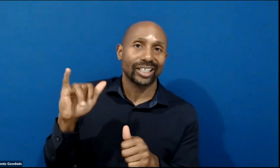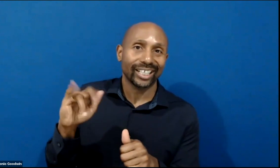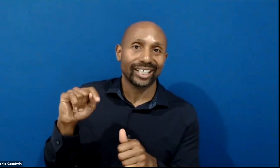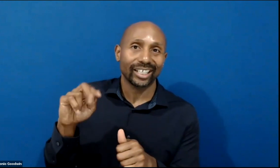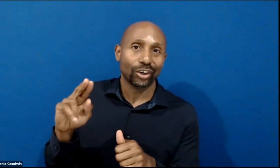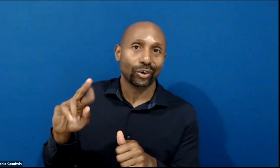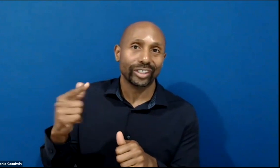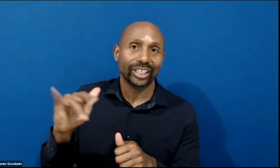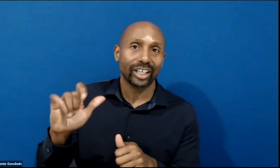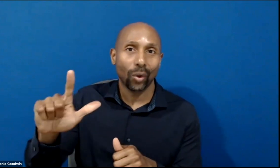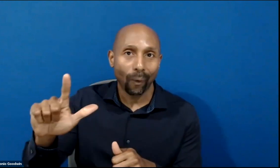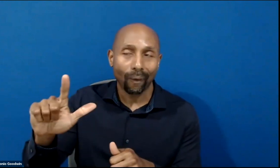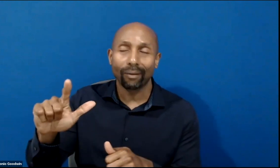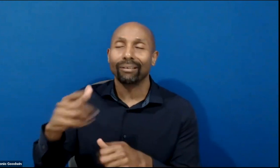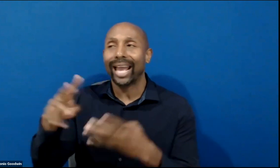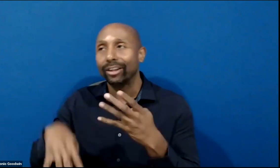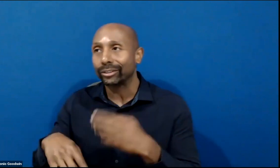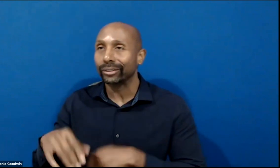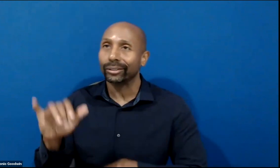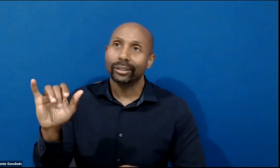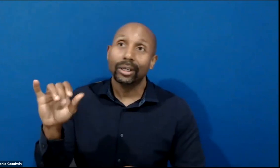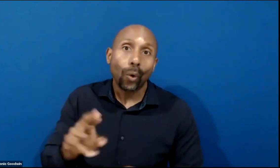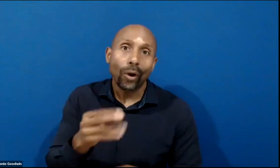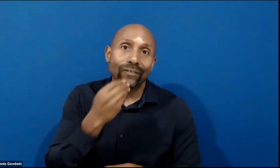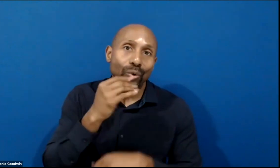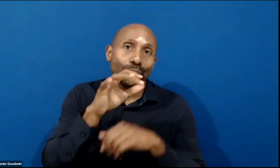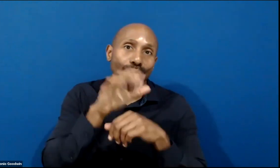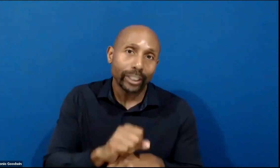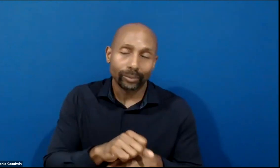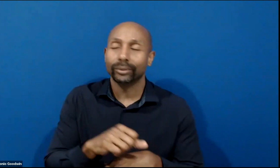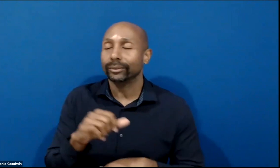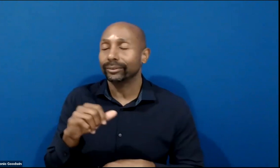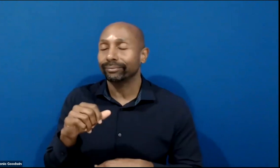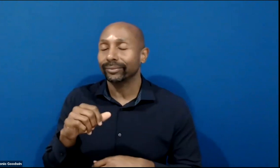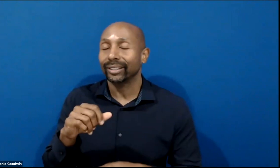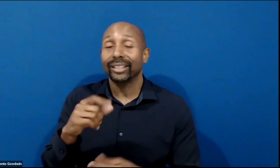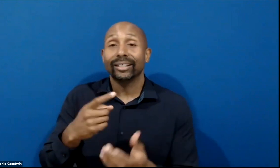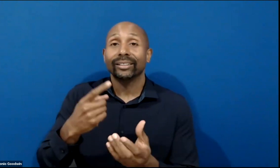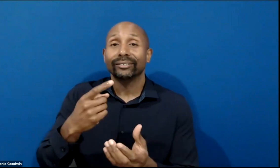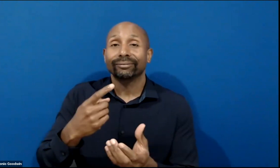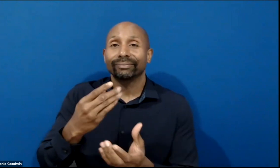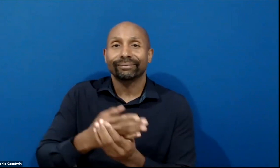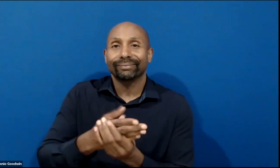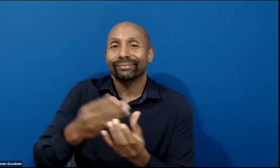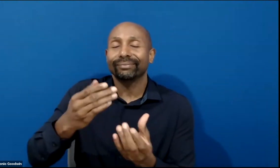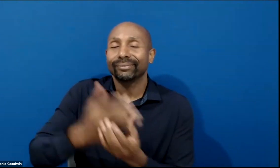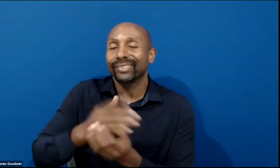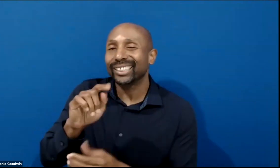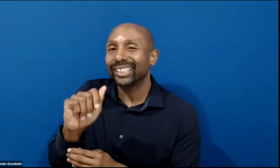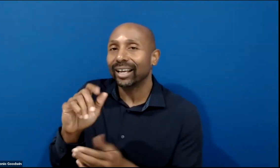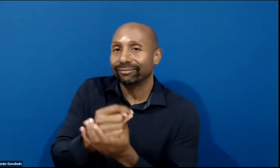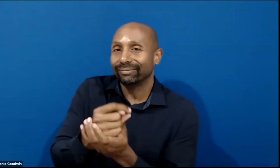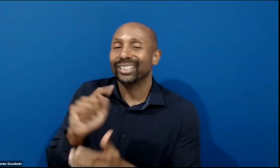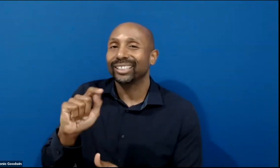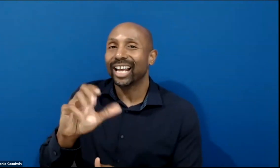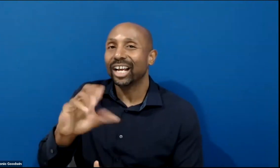Fish on Fridays, but you enter it into a thing that's dear to my heart, which is hip hop. Would you talk to us about how